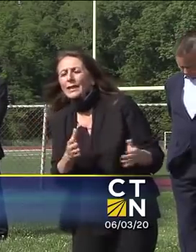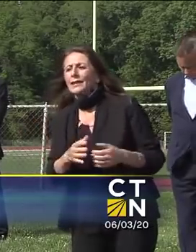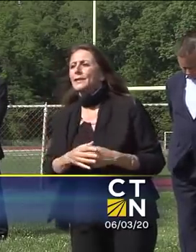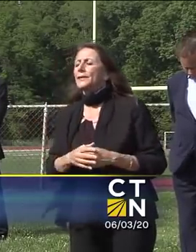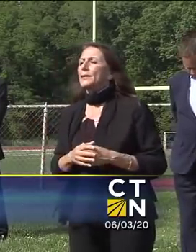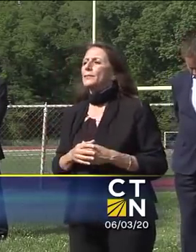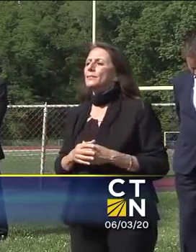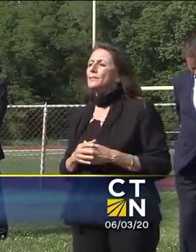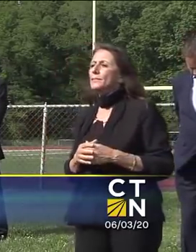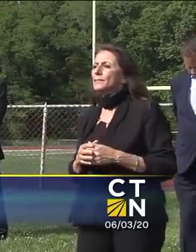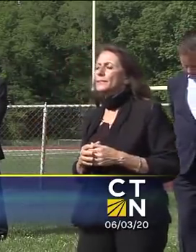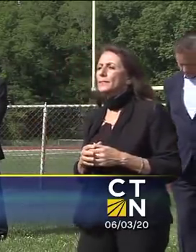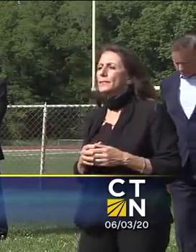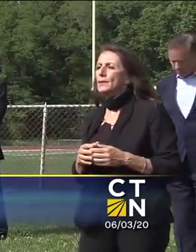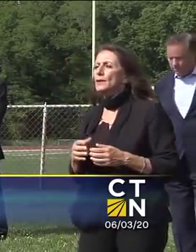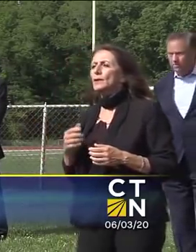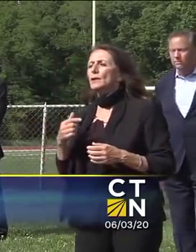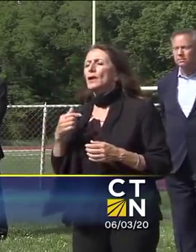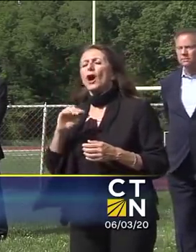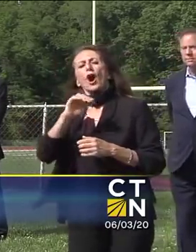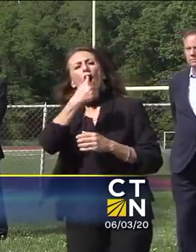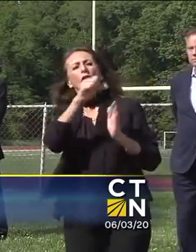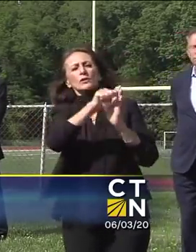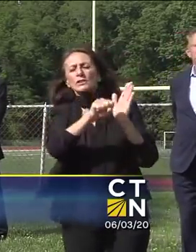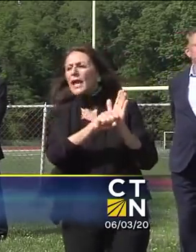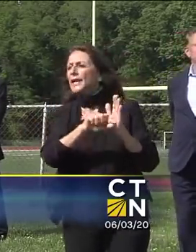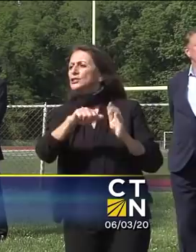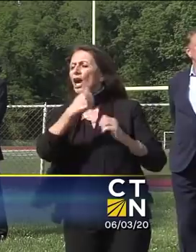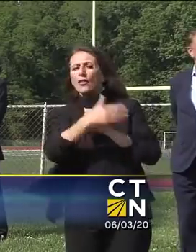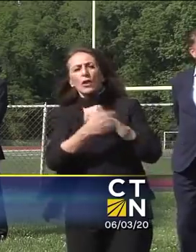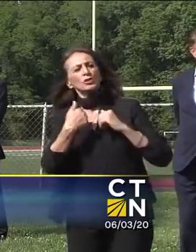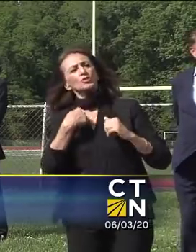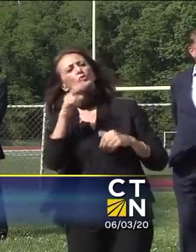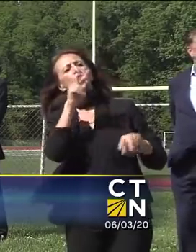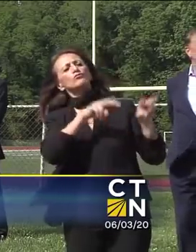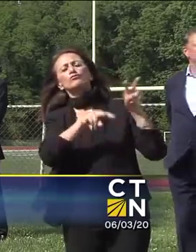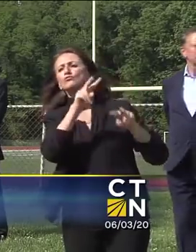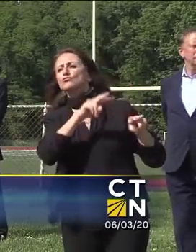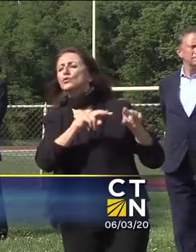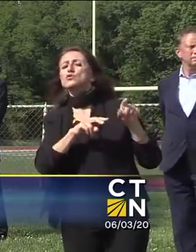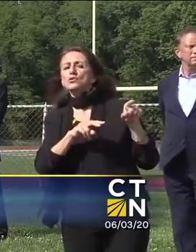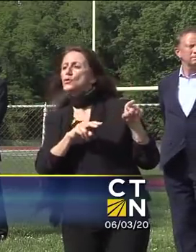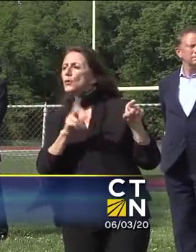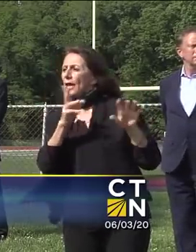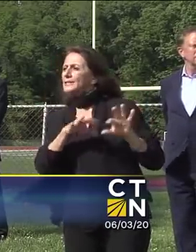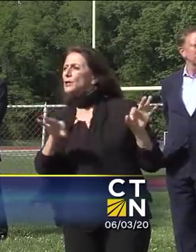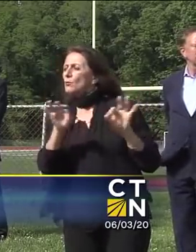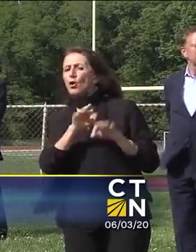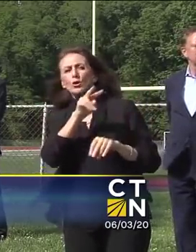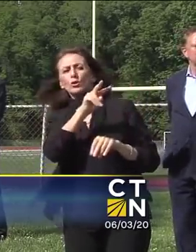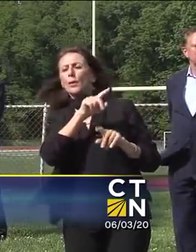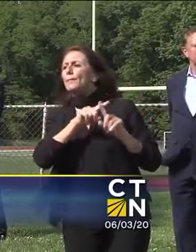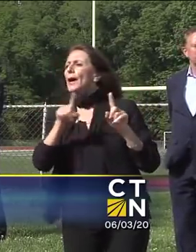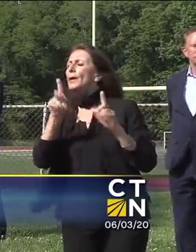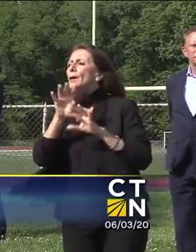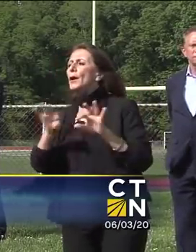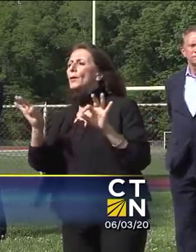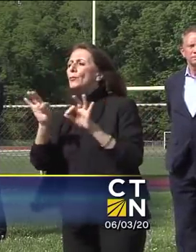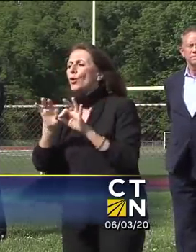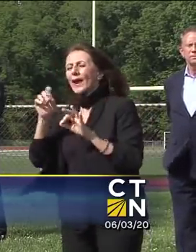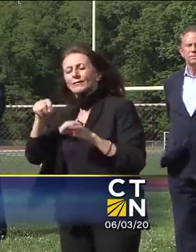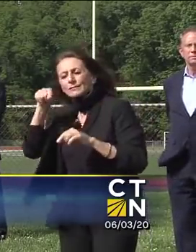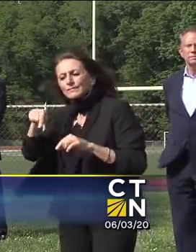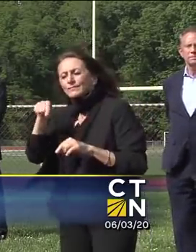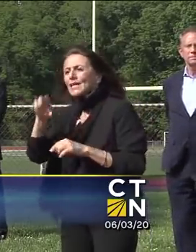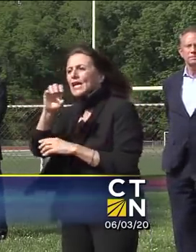at what other countries are doing, what other states are doing, and while that's important to look at, we have to keep in mind our context in